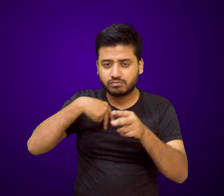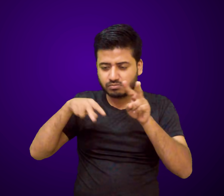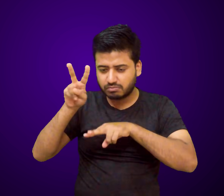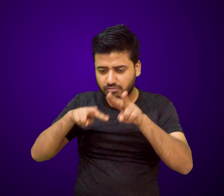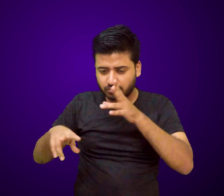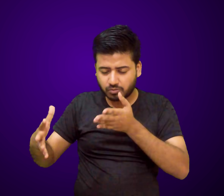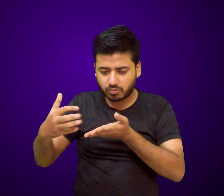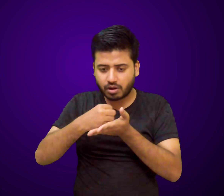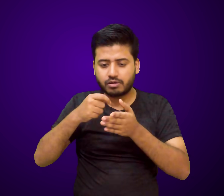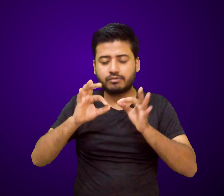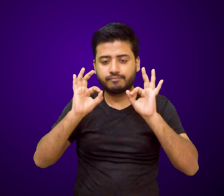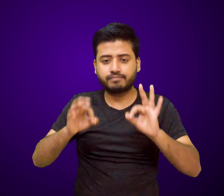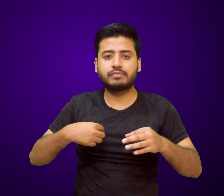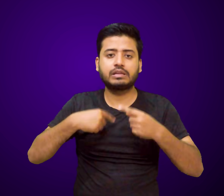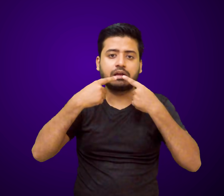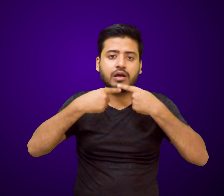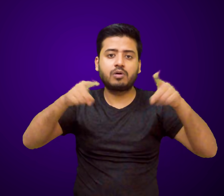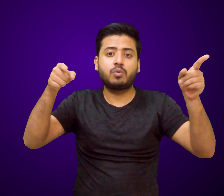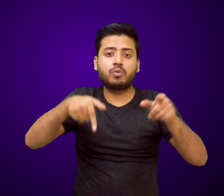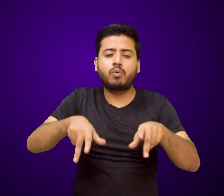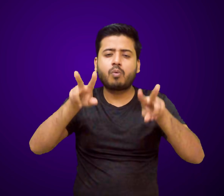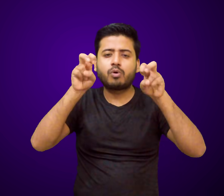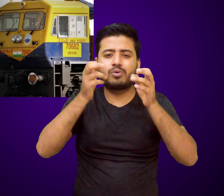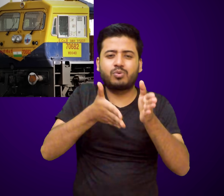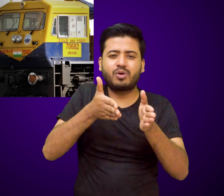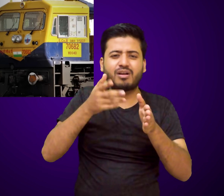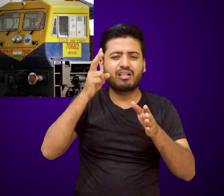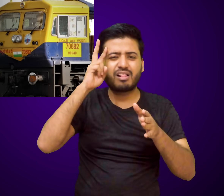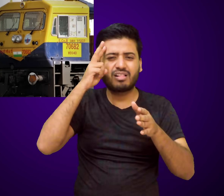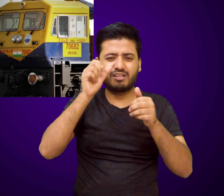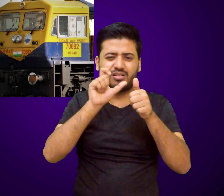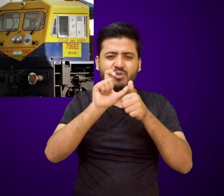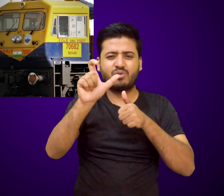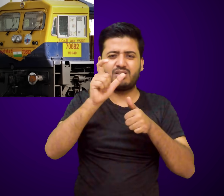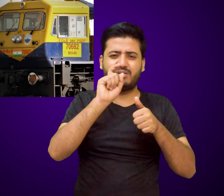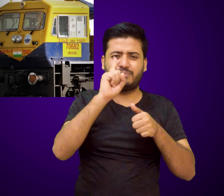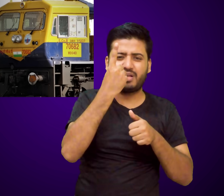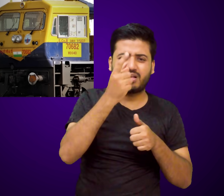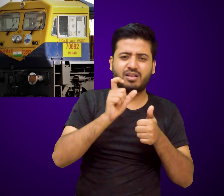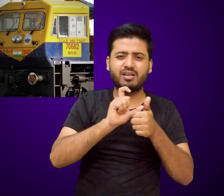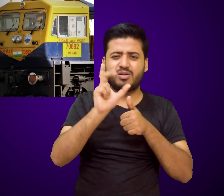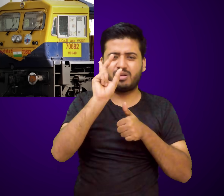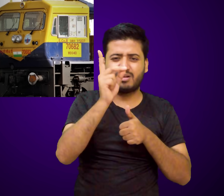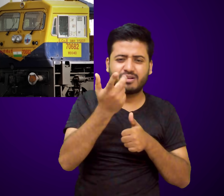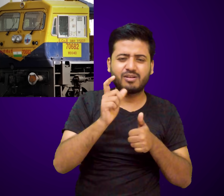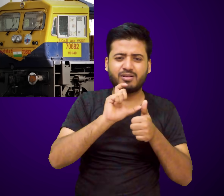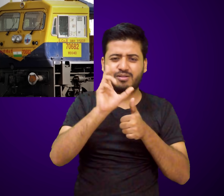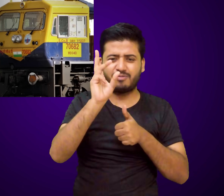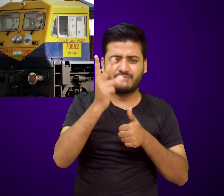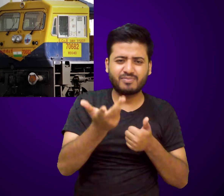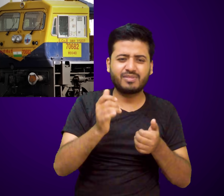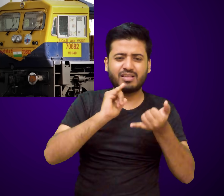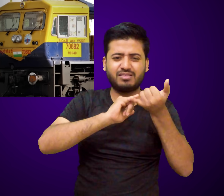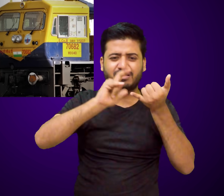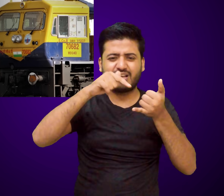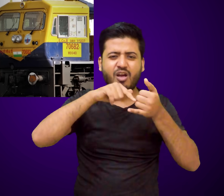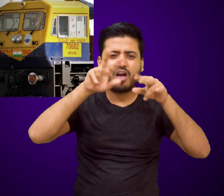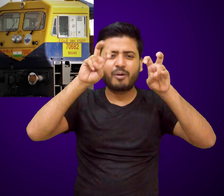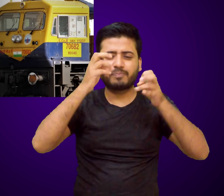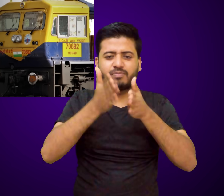and 25% in 3 AC bhesi chair car on Rajdhani Shatabdi trains. How to book tickets with concession? Obtain